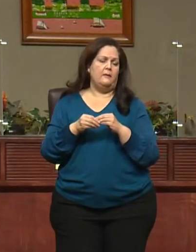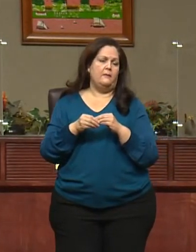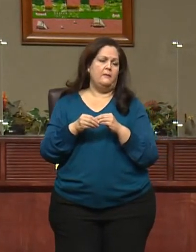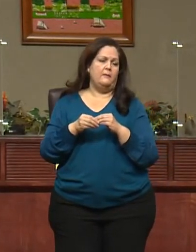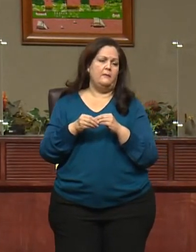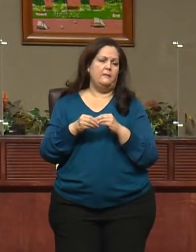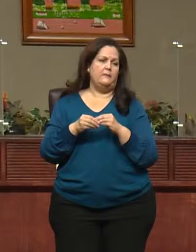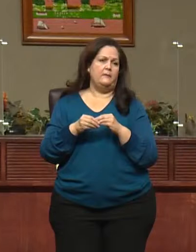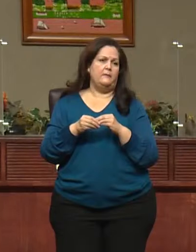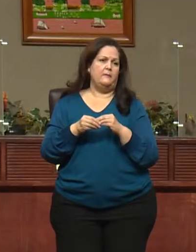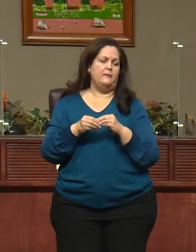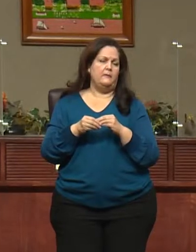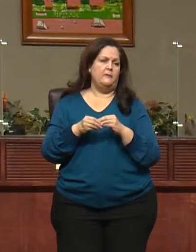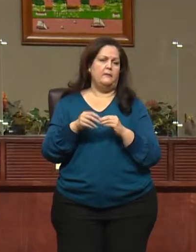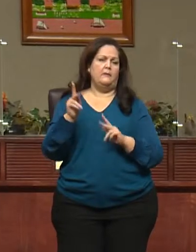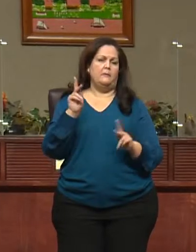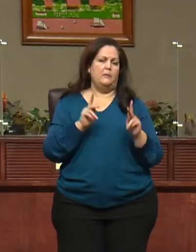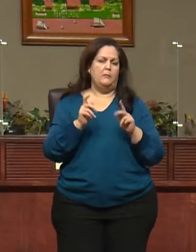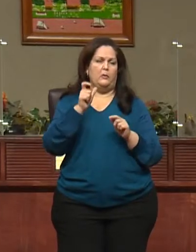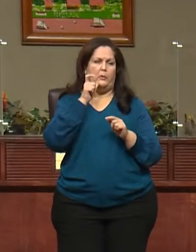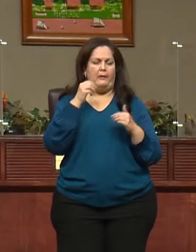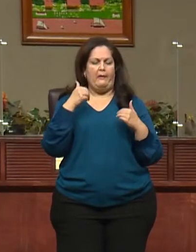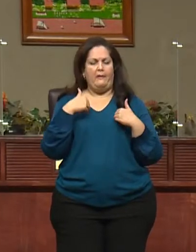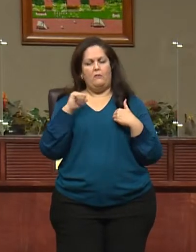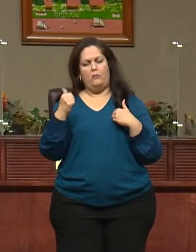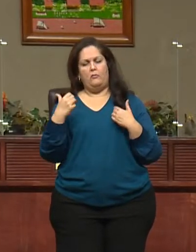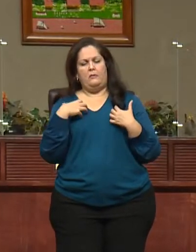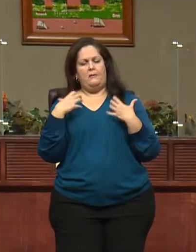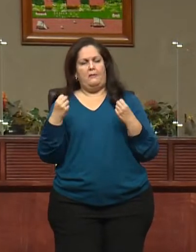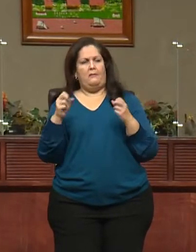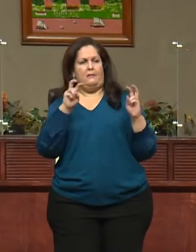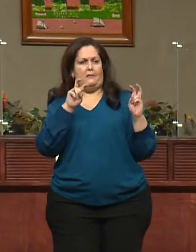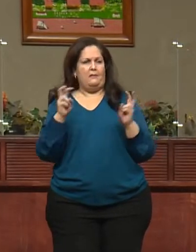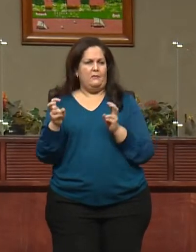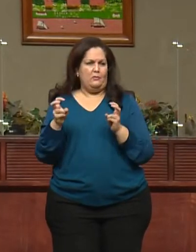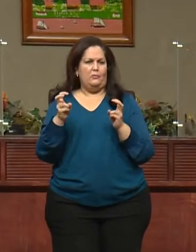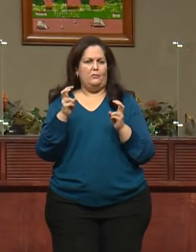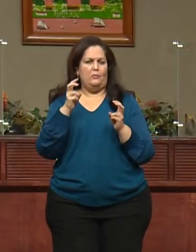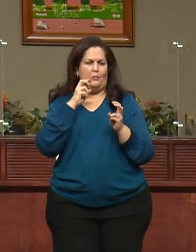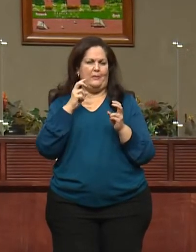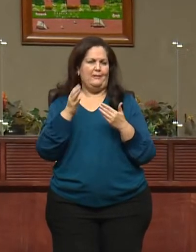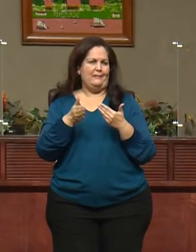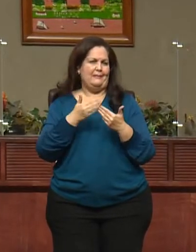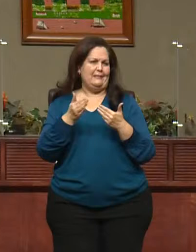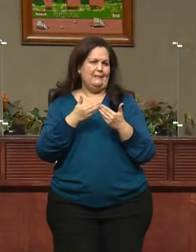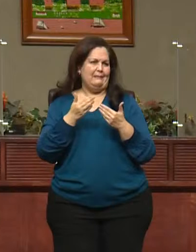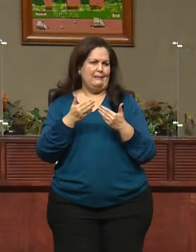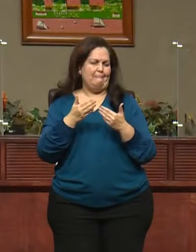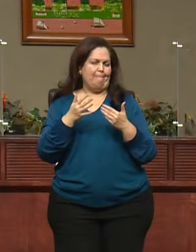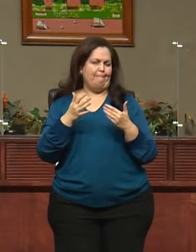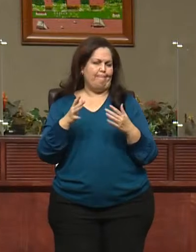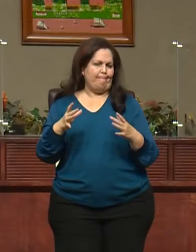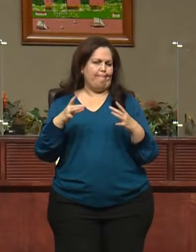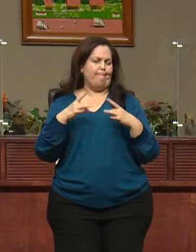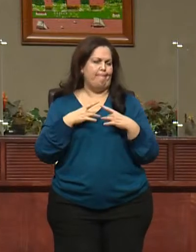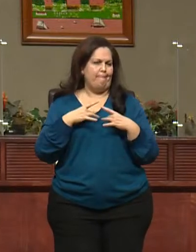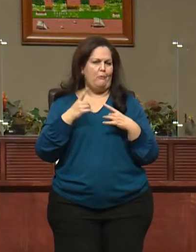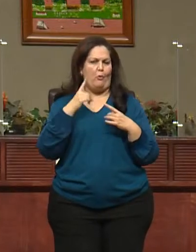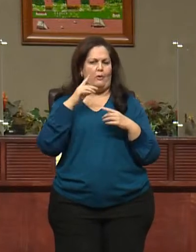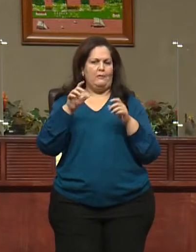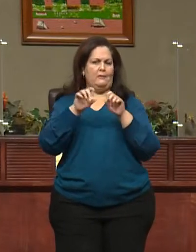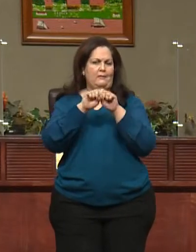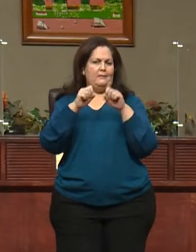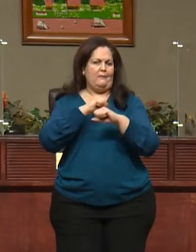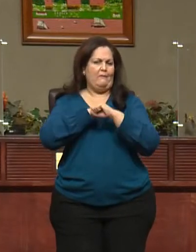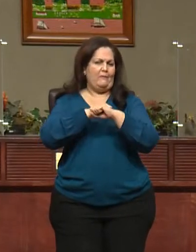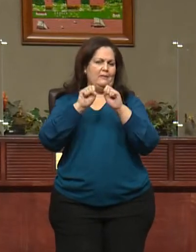are vulnerable because of health-related issues where they may have compromised immune systems or